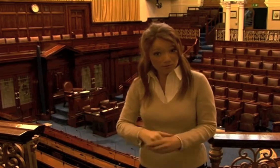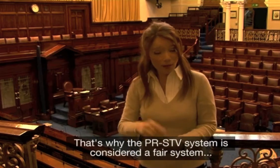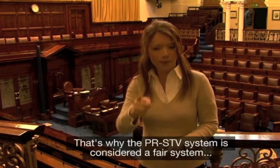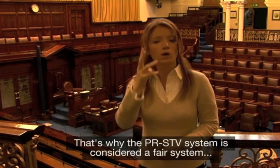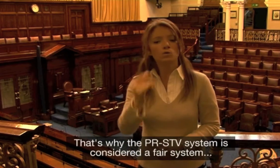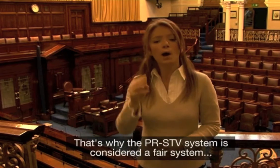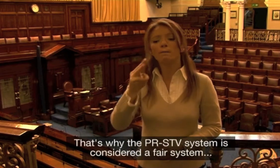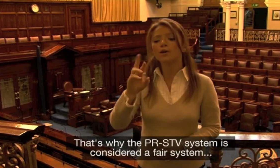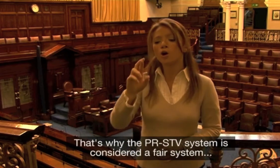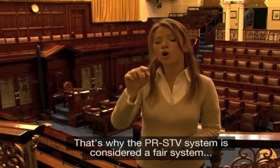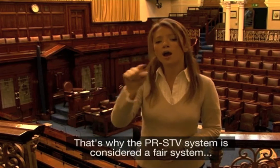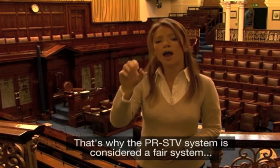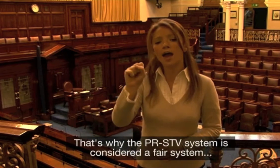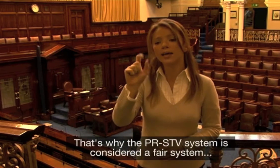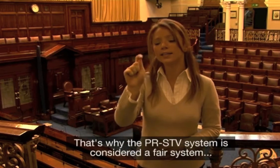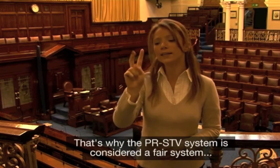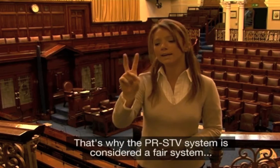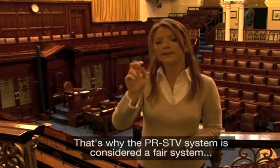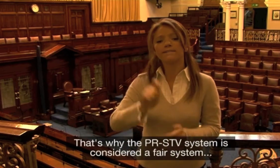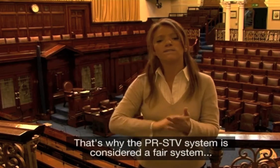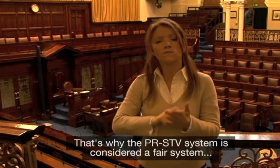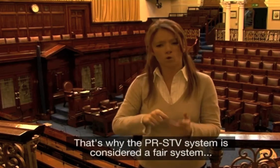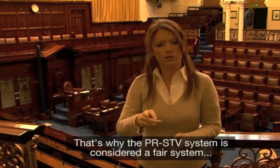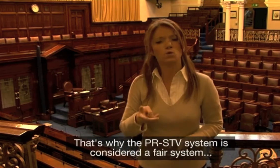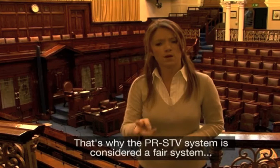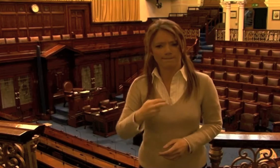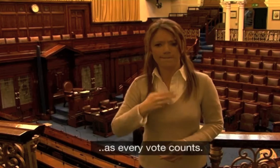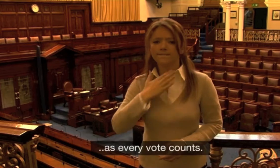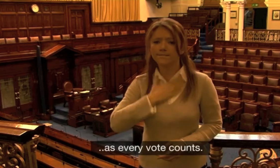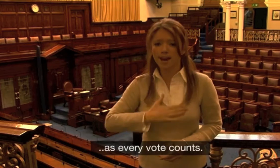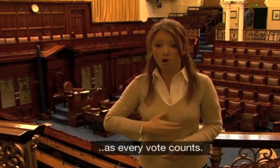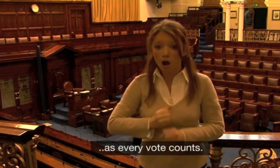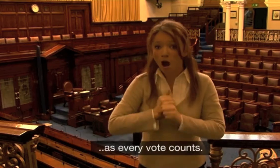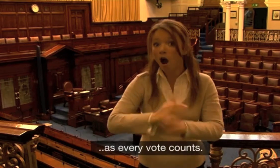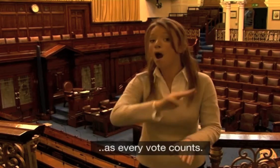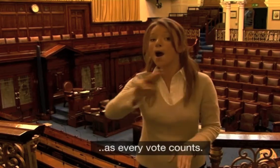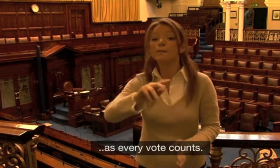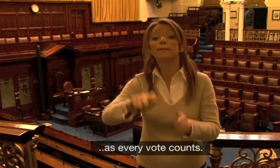That's why the PRSTV system is considered a fair system, as every vote counts.